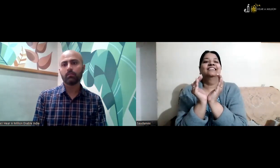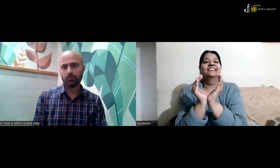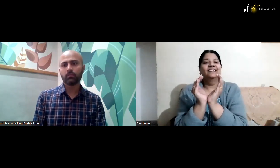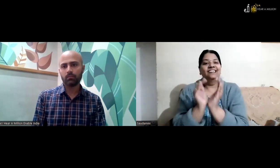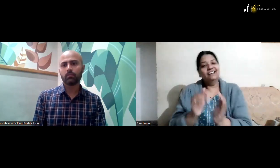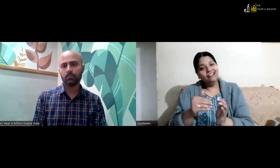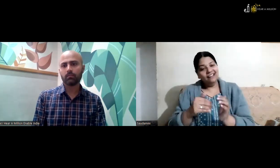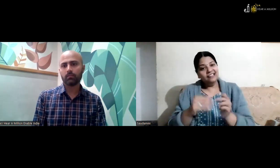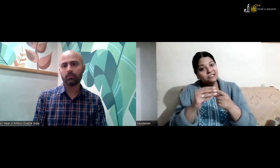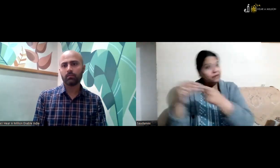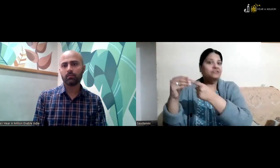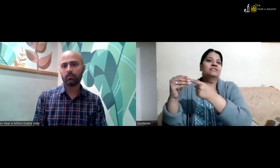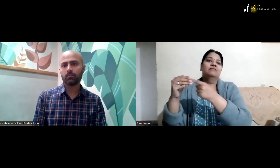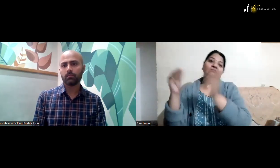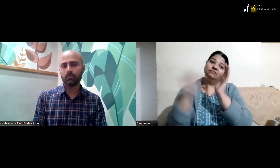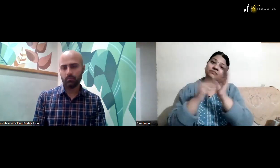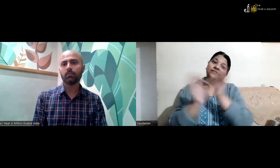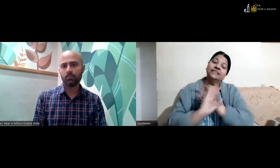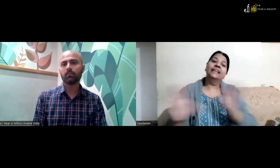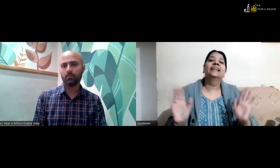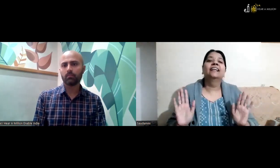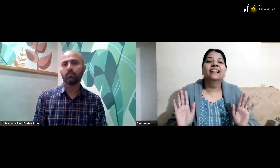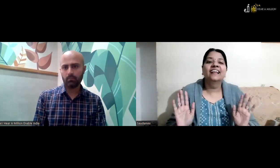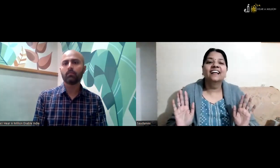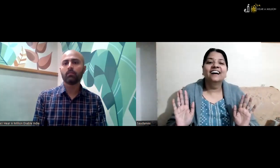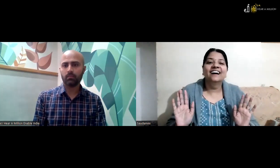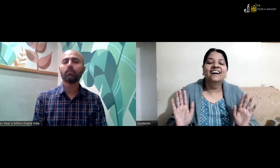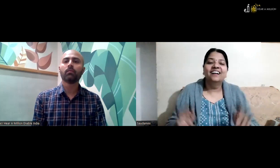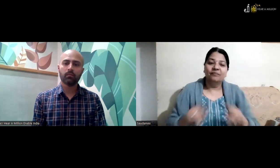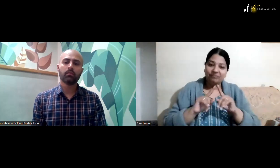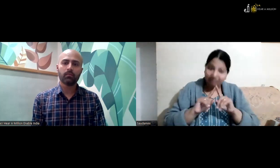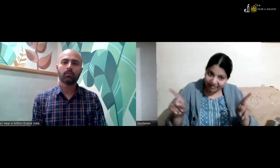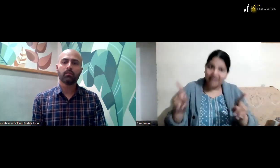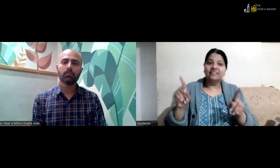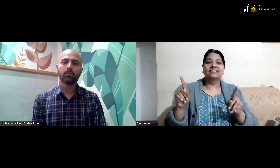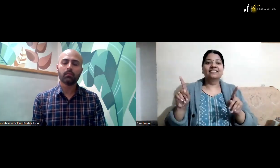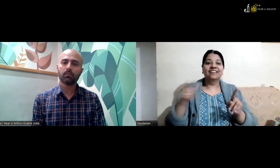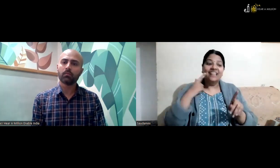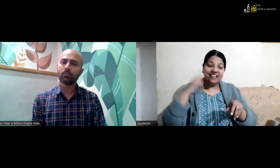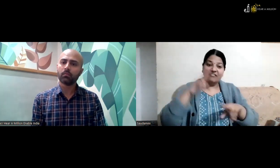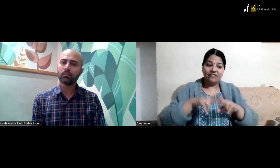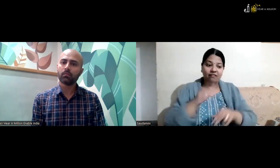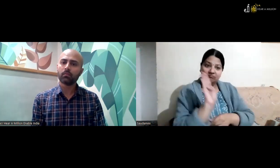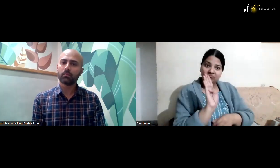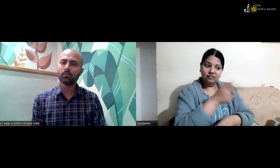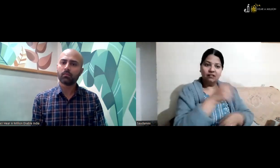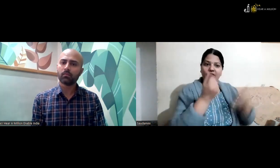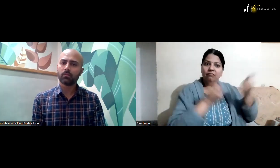So this is how insurance also have some acts where we can have some special sections.